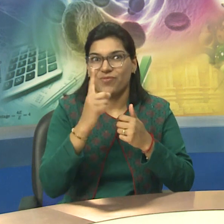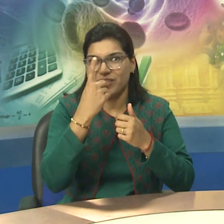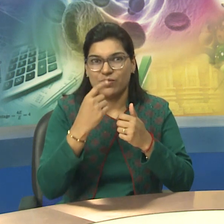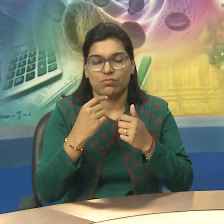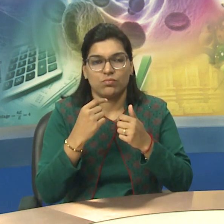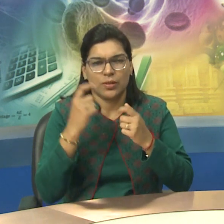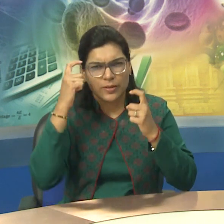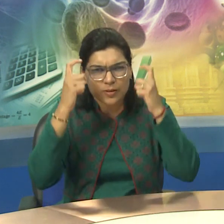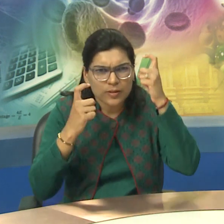called internal.